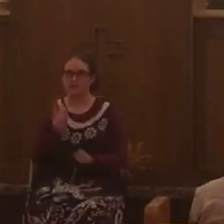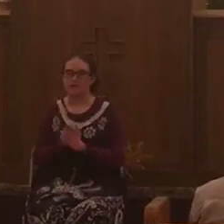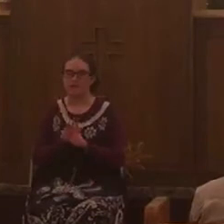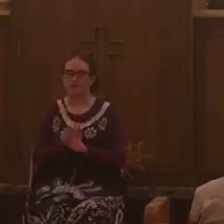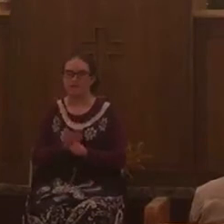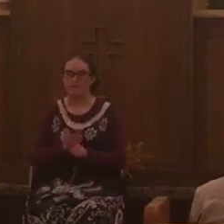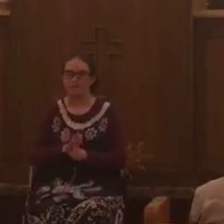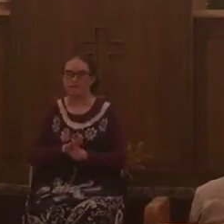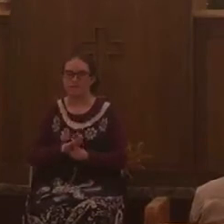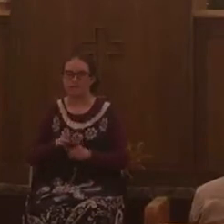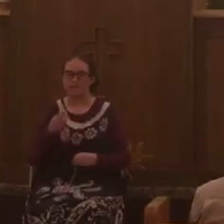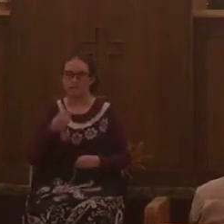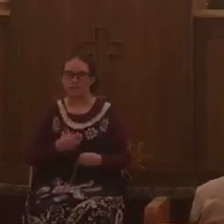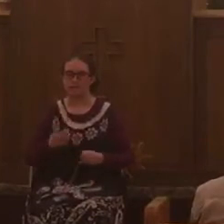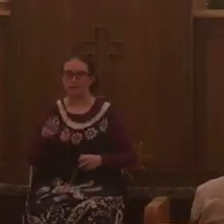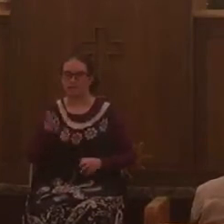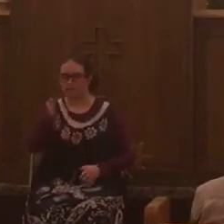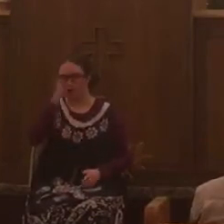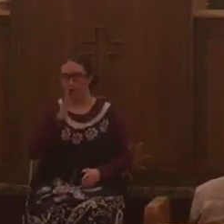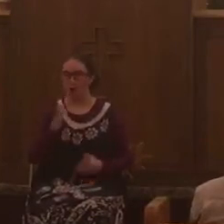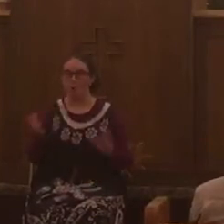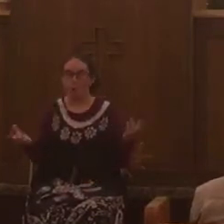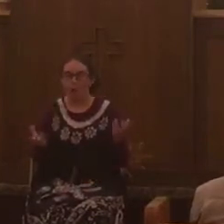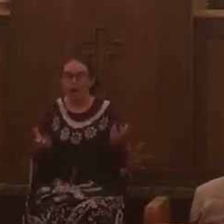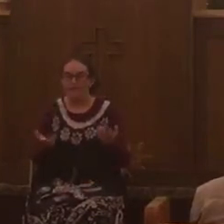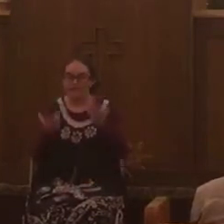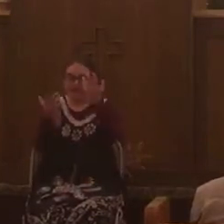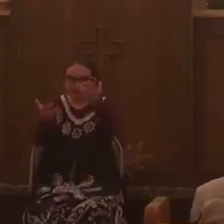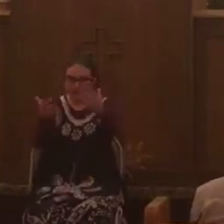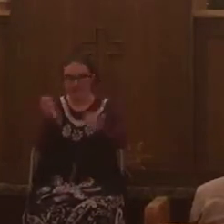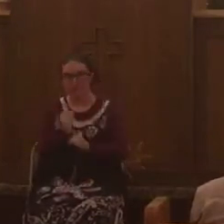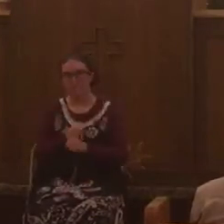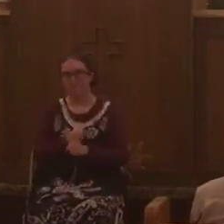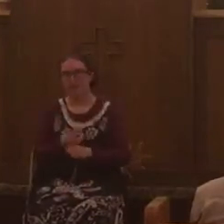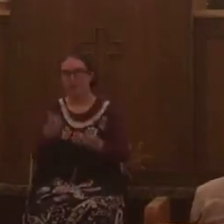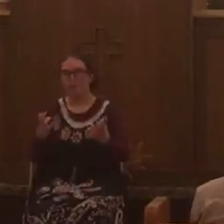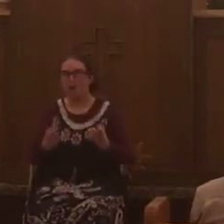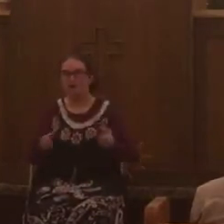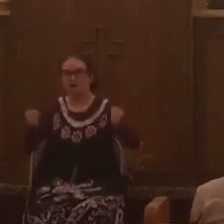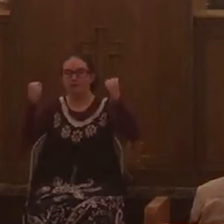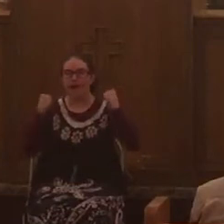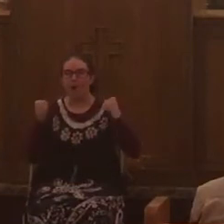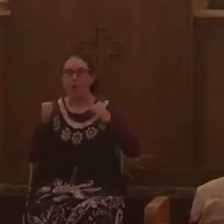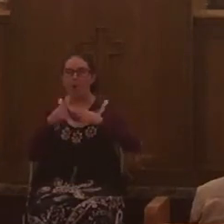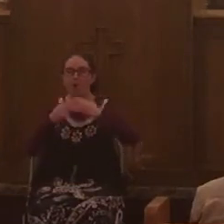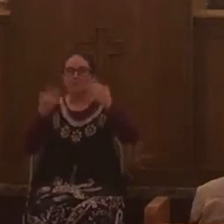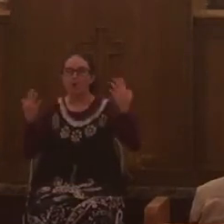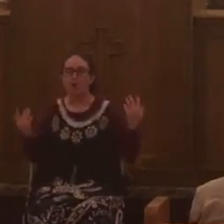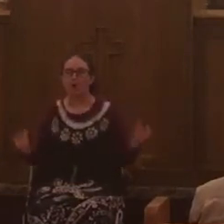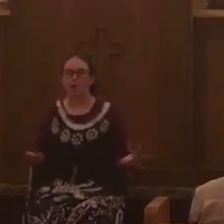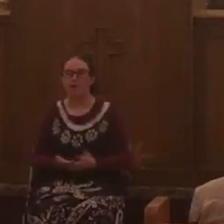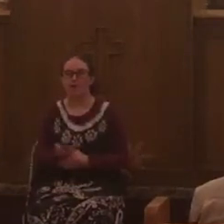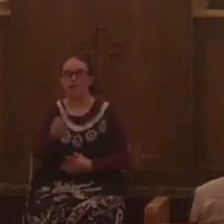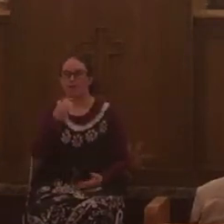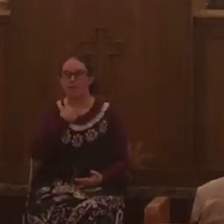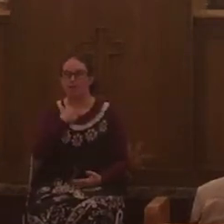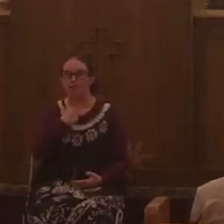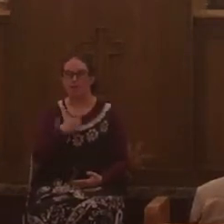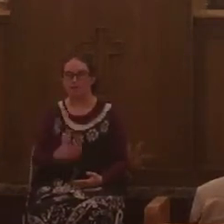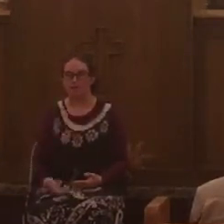lead 4 or 5 or 20 people. Amen. And just kind of, you know, be nonchalant about it. We've got to get